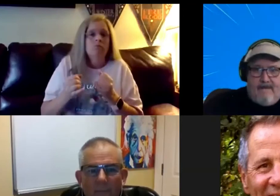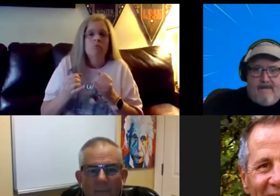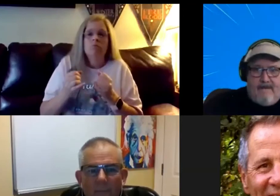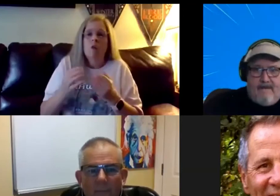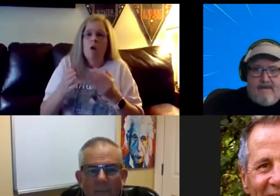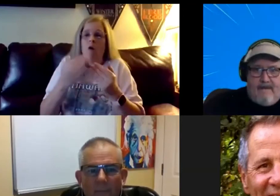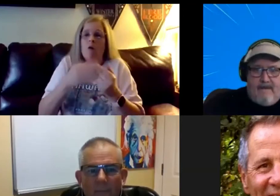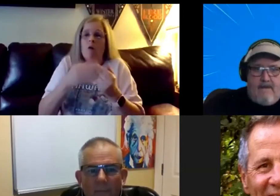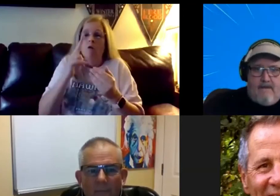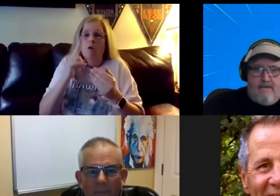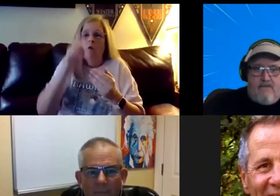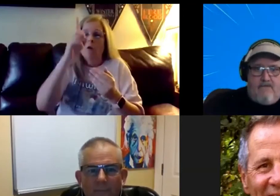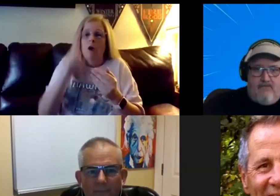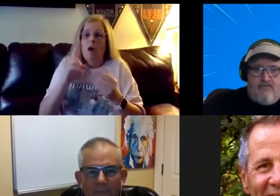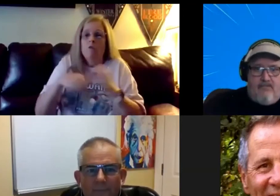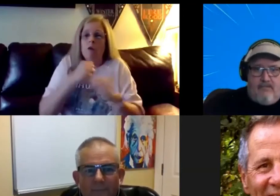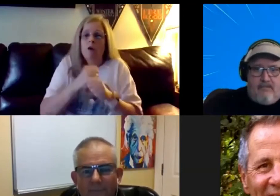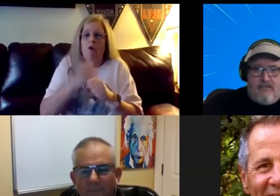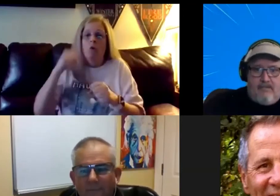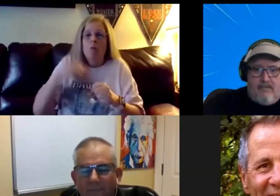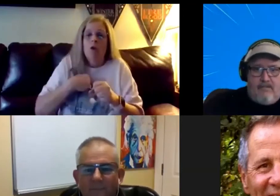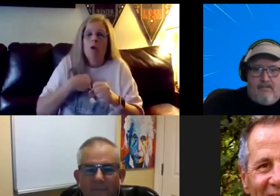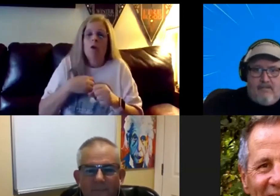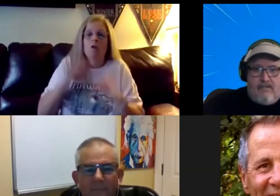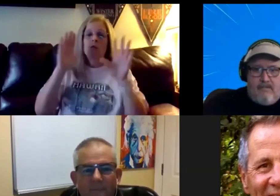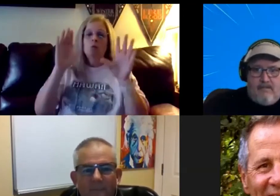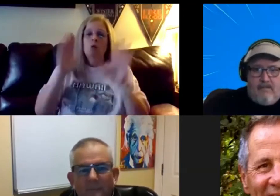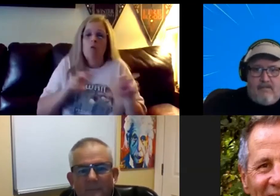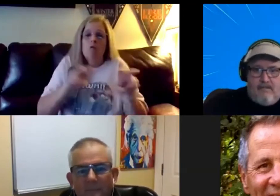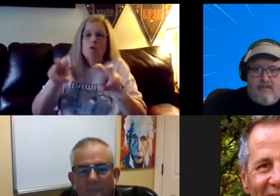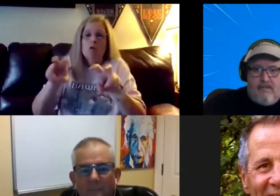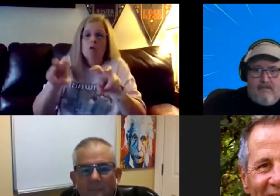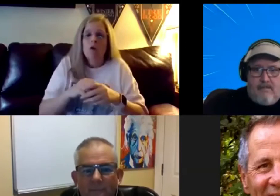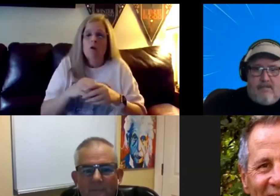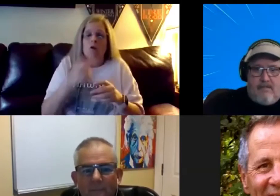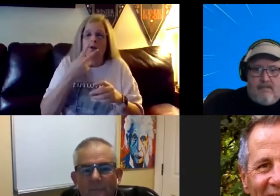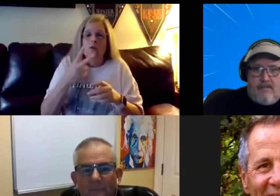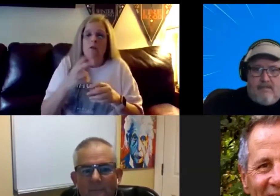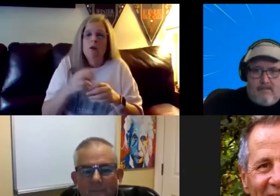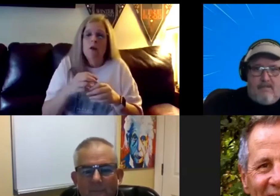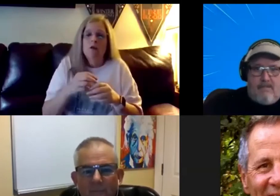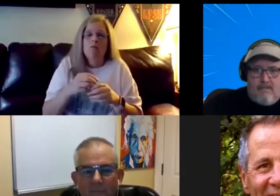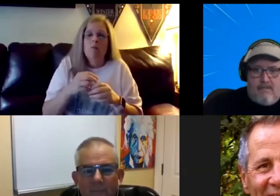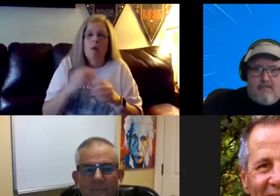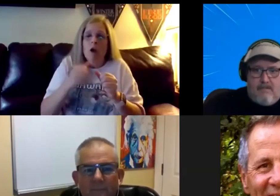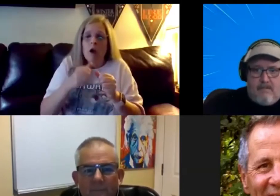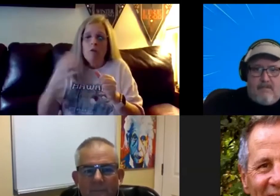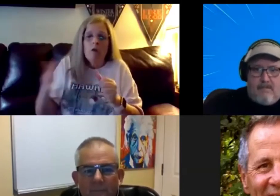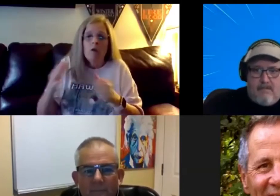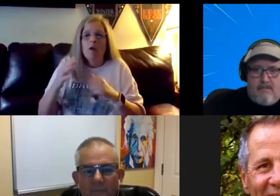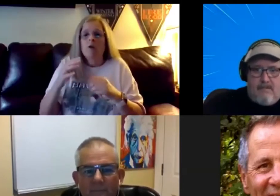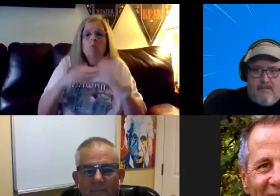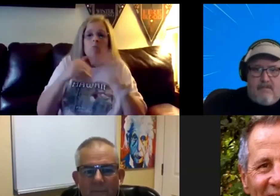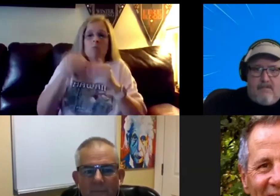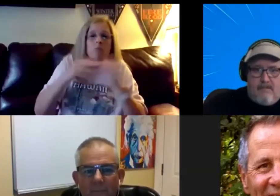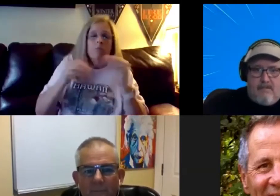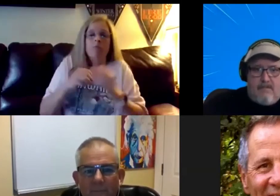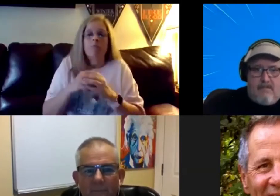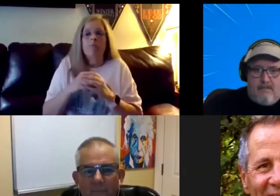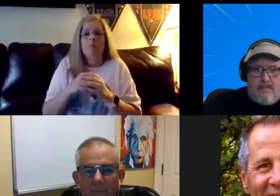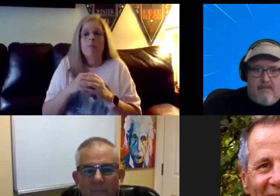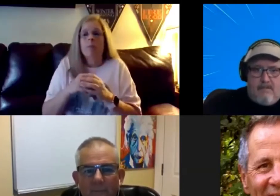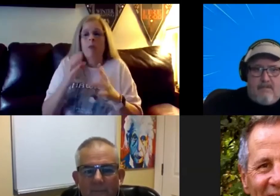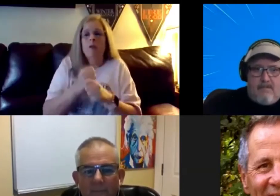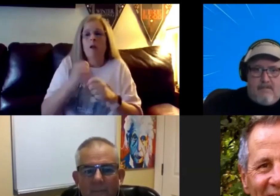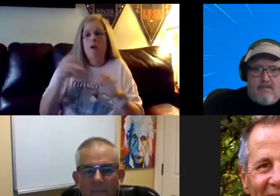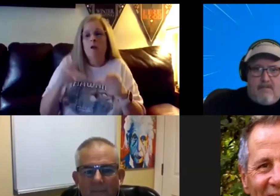almost 2.5 years for me. It's been a wonderful journey, and to see the evolution and what all is taking place